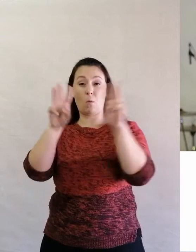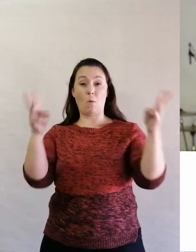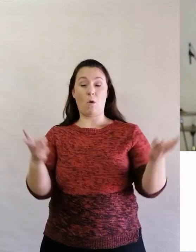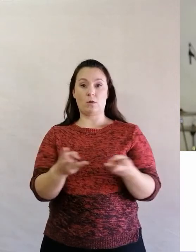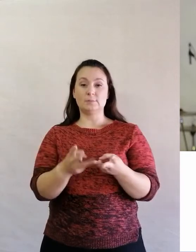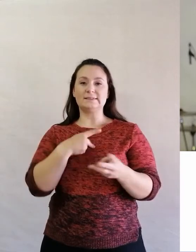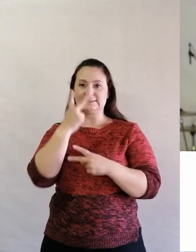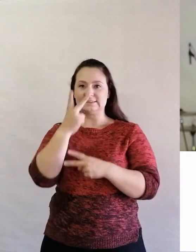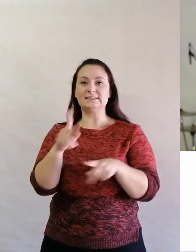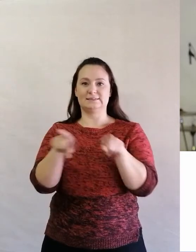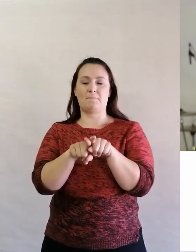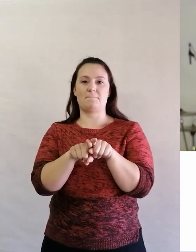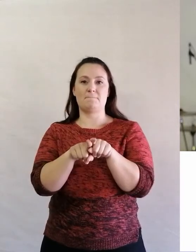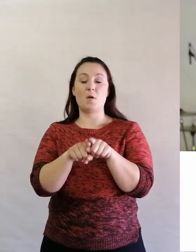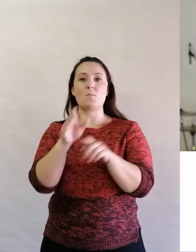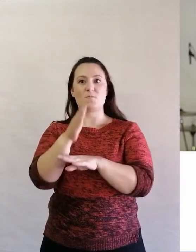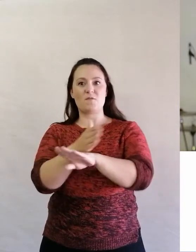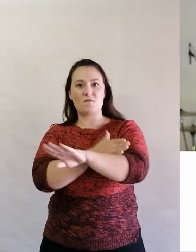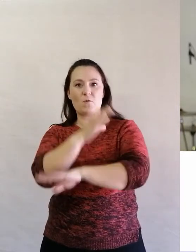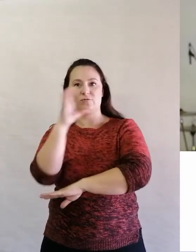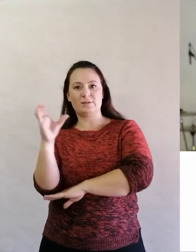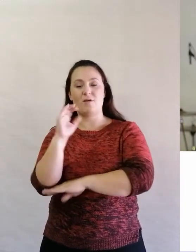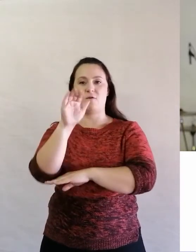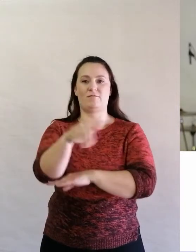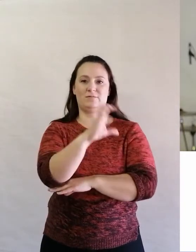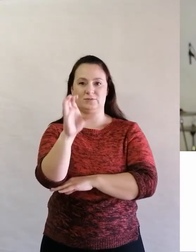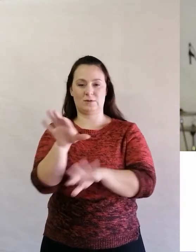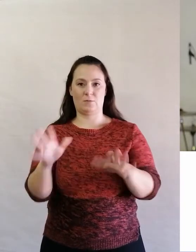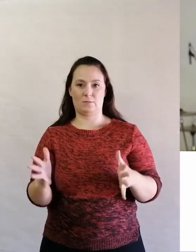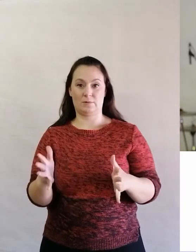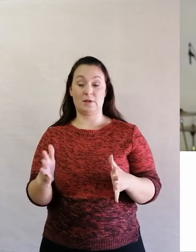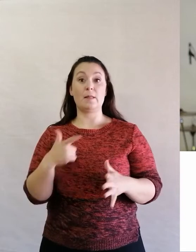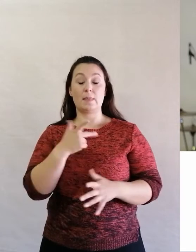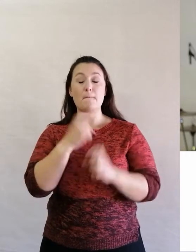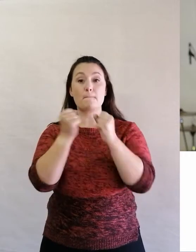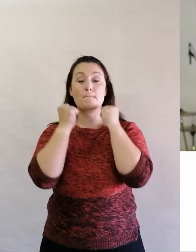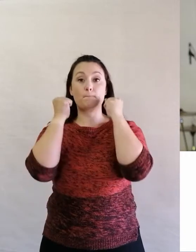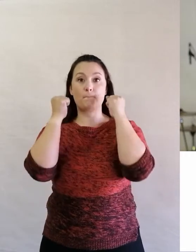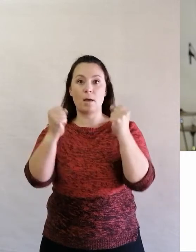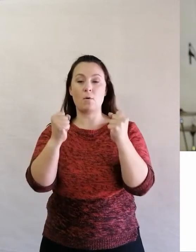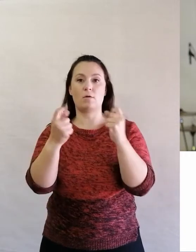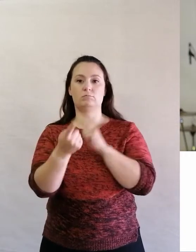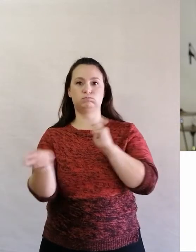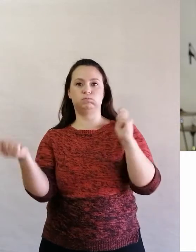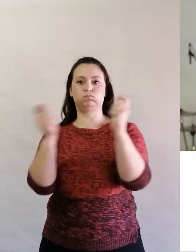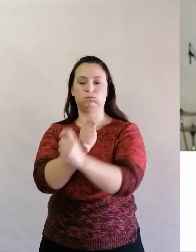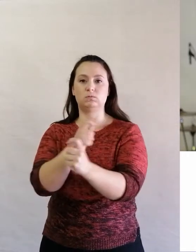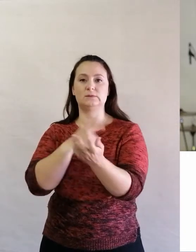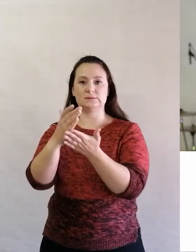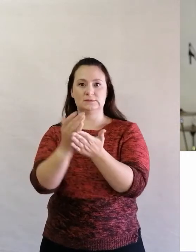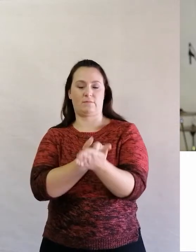I want to encourage you this morning to understand the power of conversion, the importance of being born